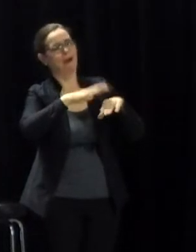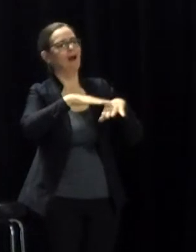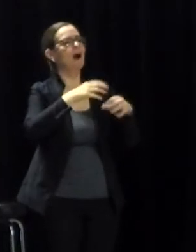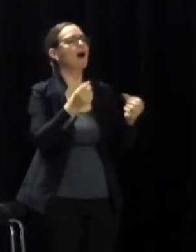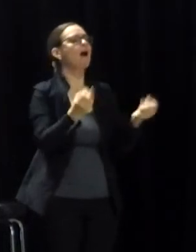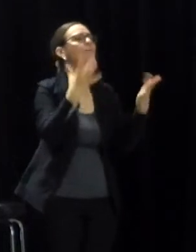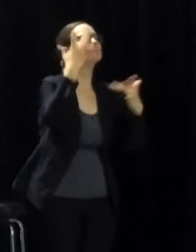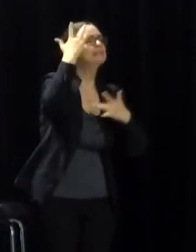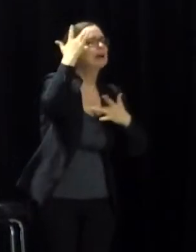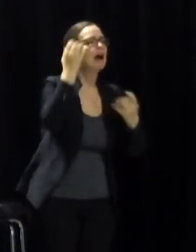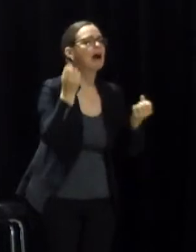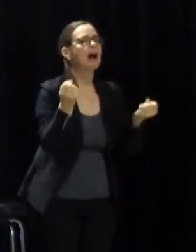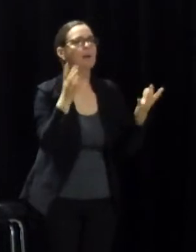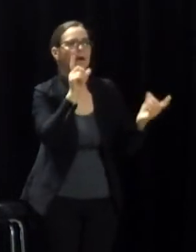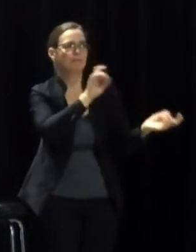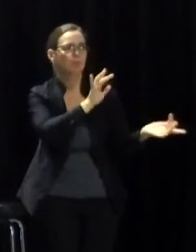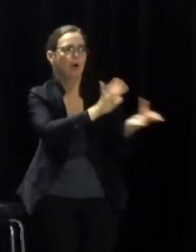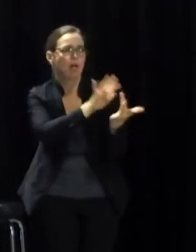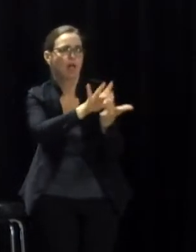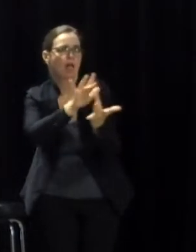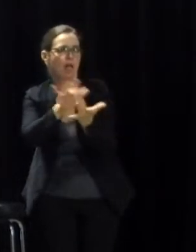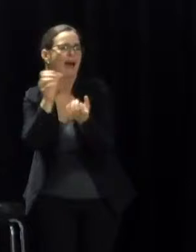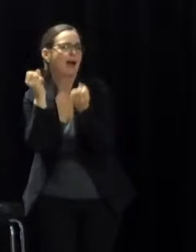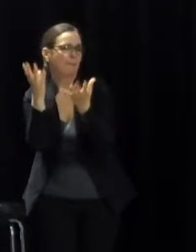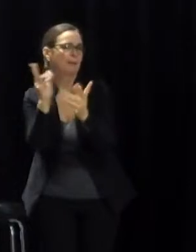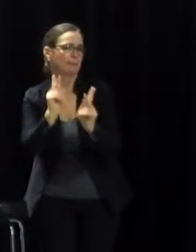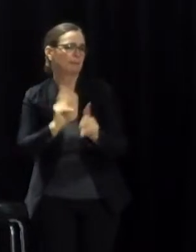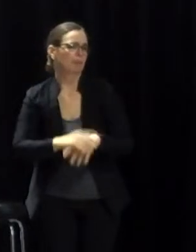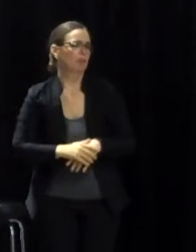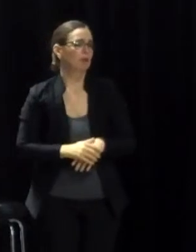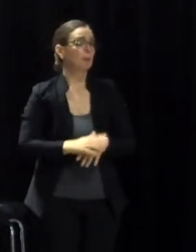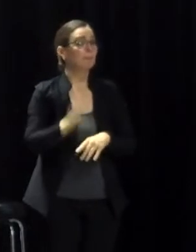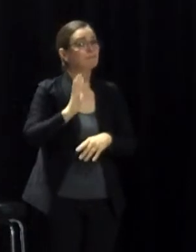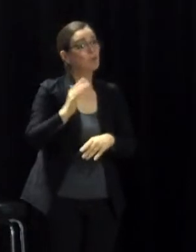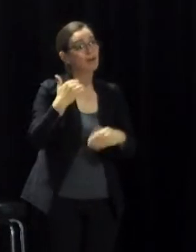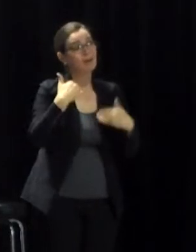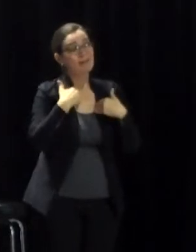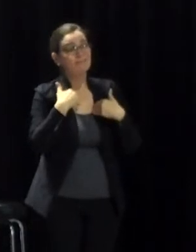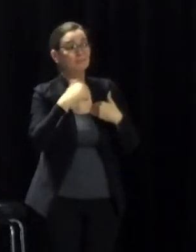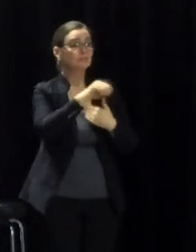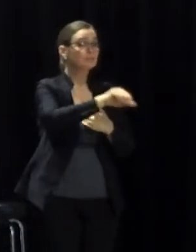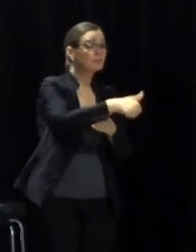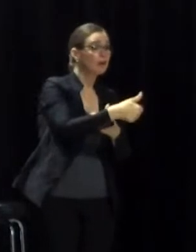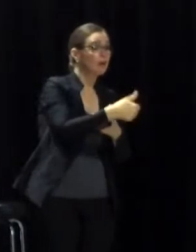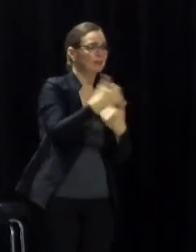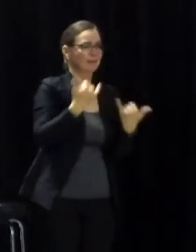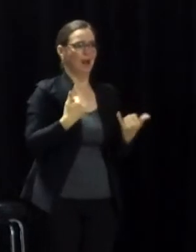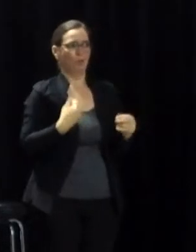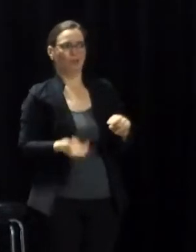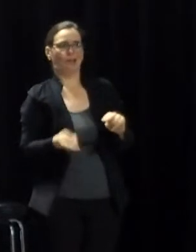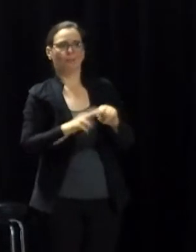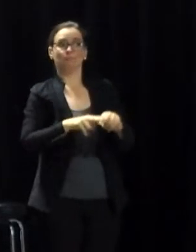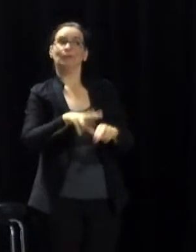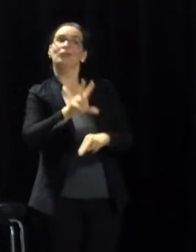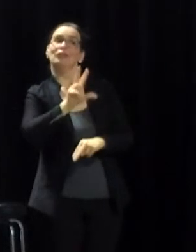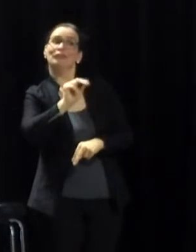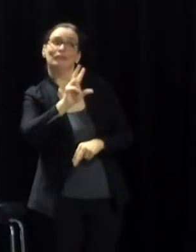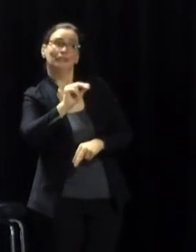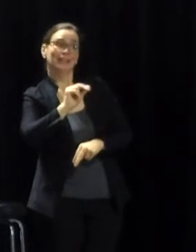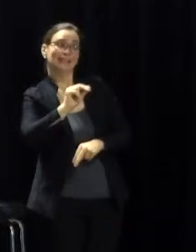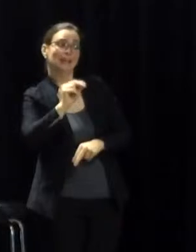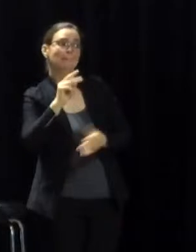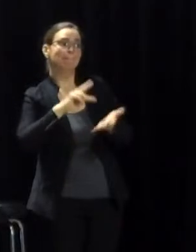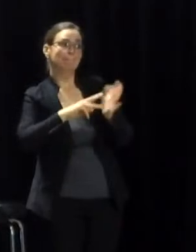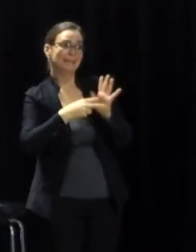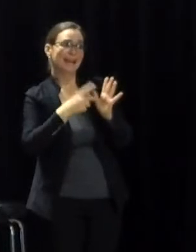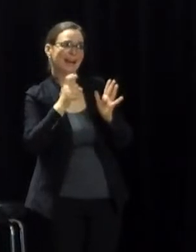We used to have in 10s, now we have in 30s cases, or sometimes even 50s. So we will have the case investigators who are